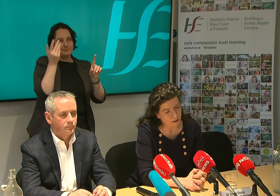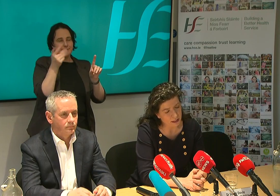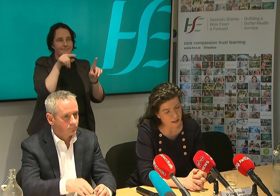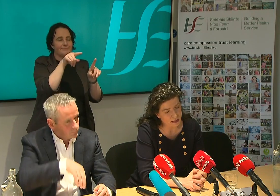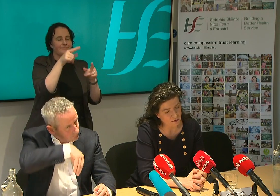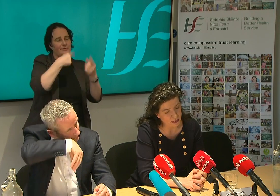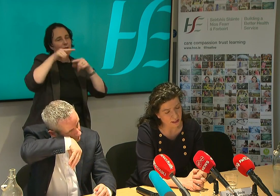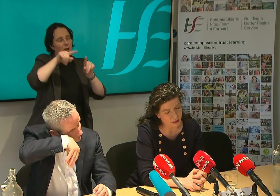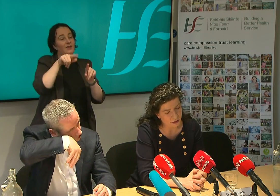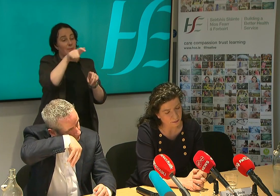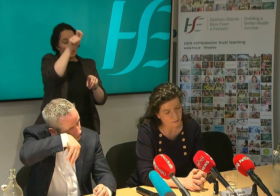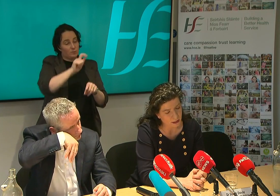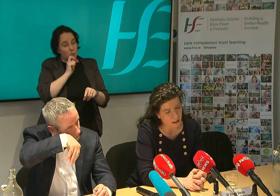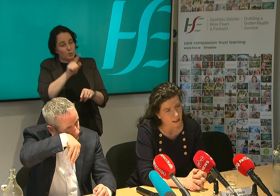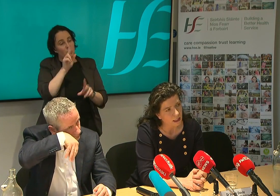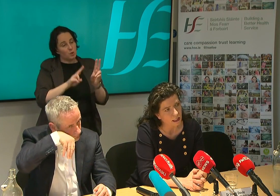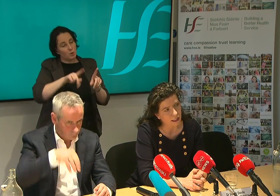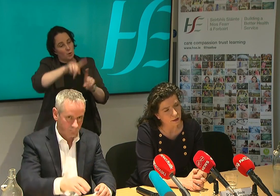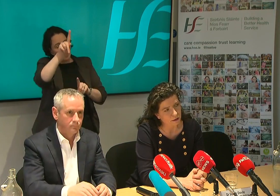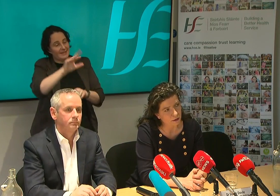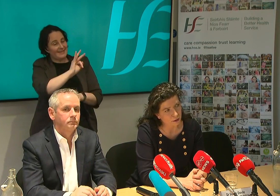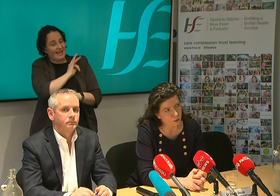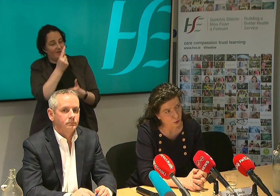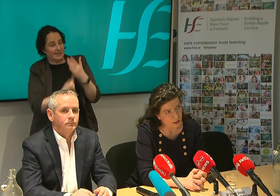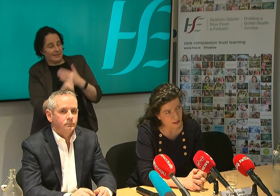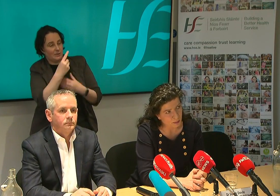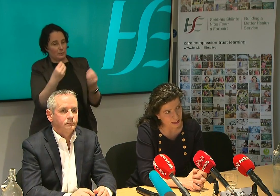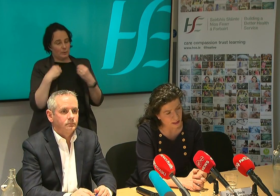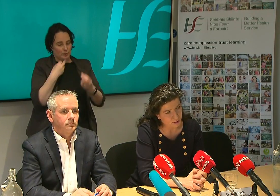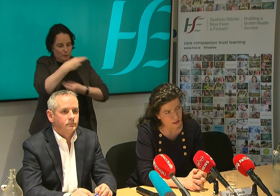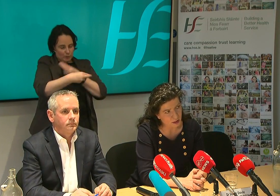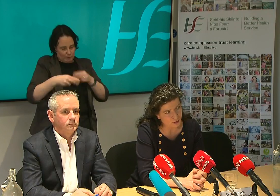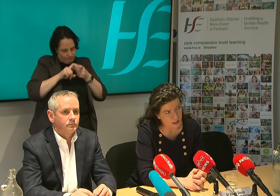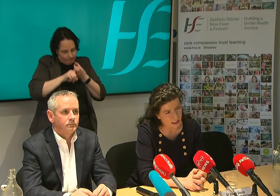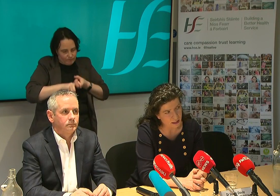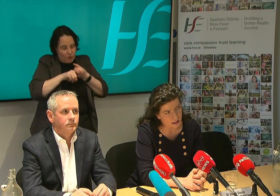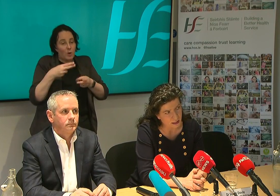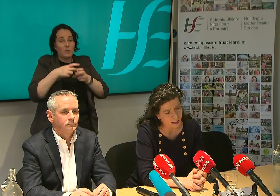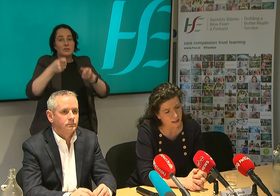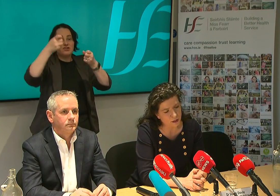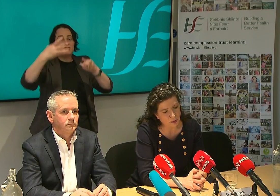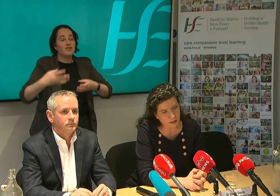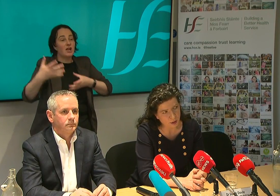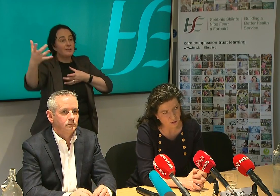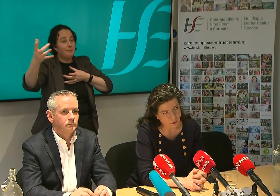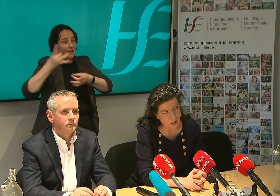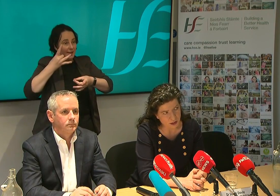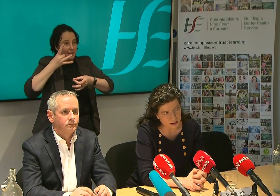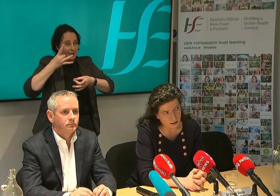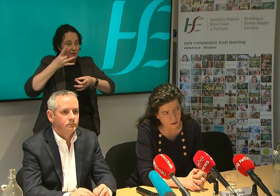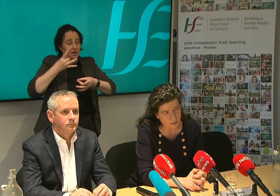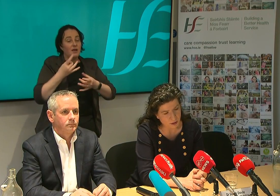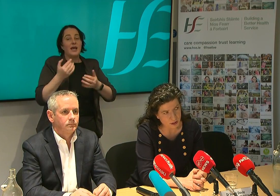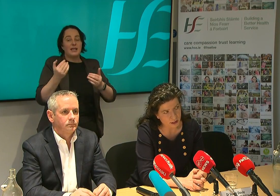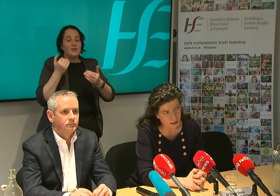that they're asked to self-isolate in their room until pending the results of the test, and some preliminary information